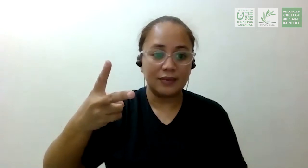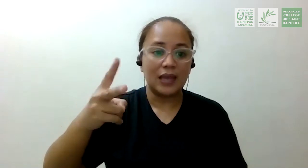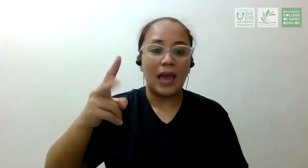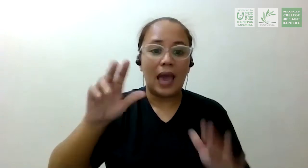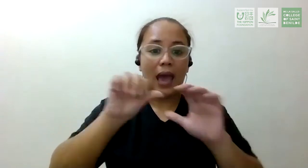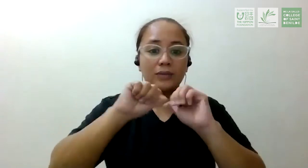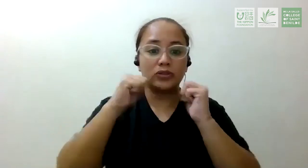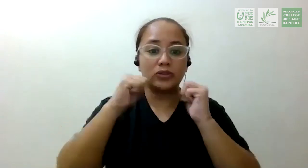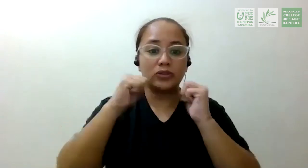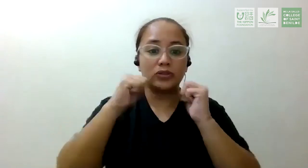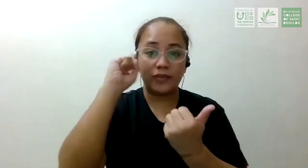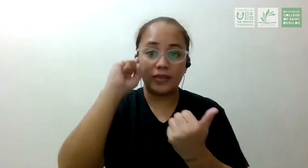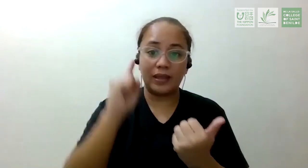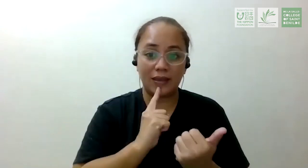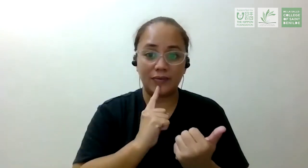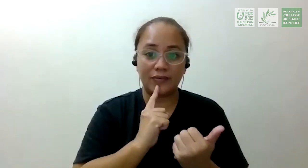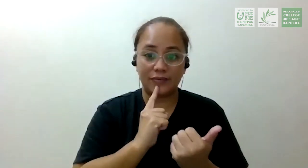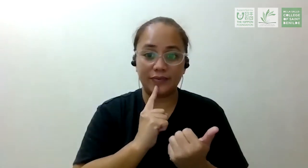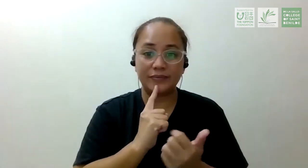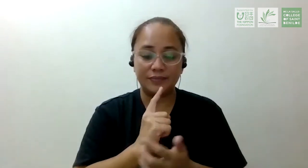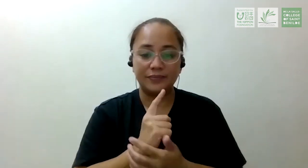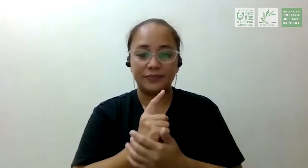Association of the Deaf. Japan.